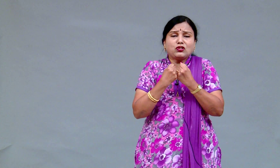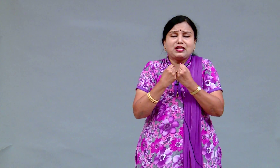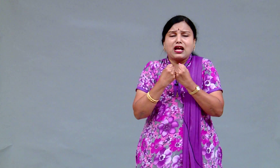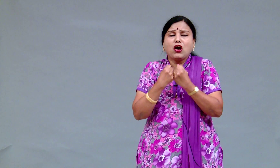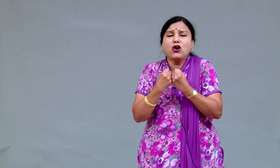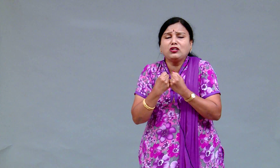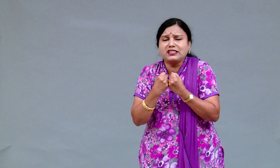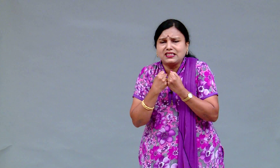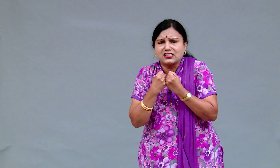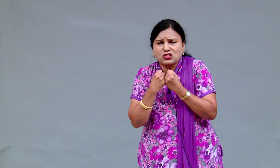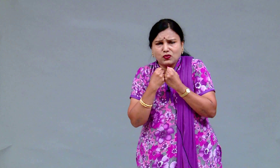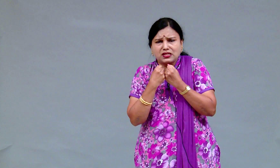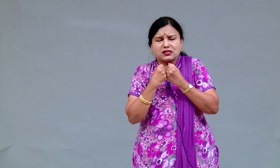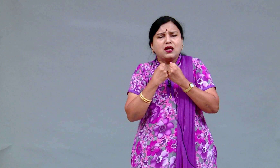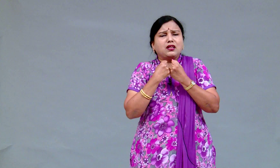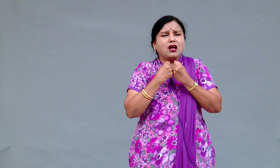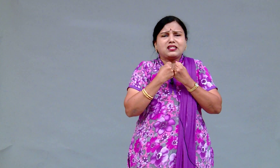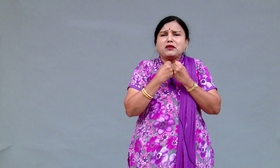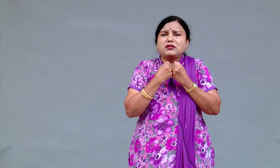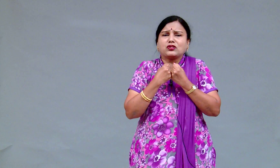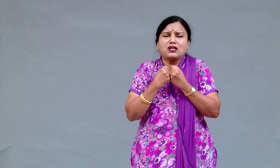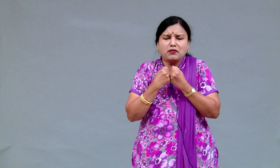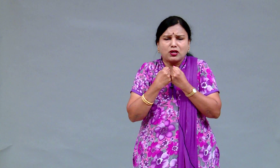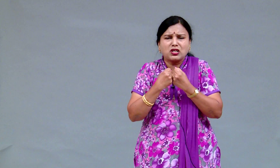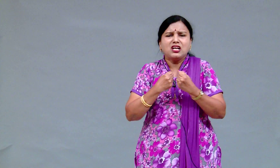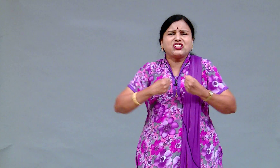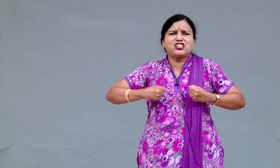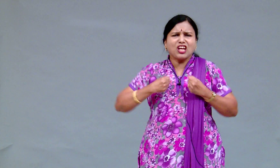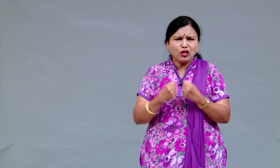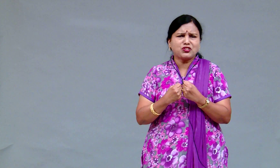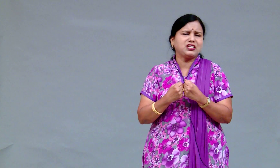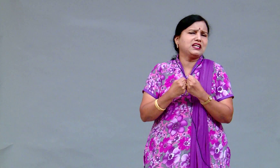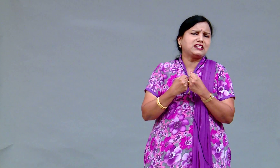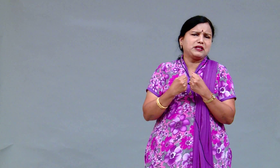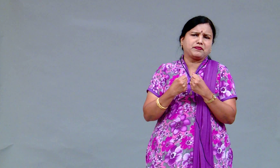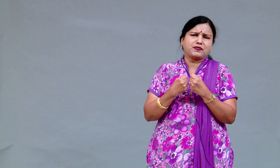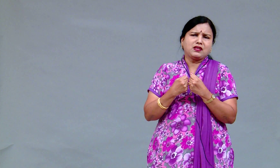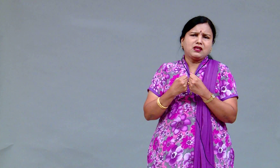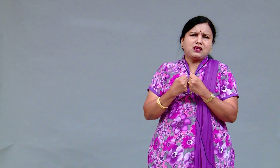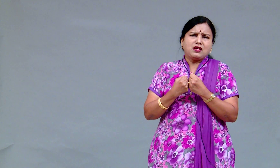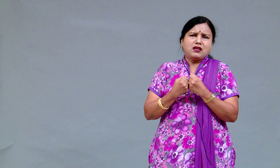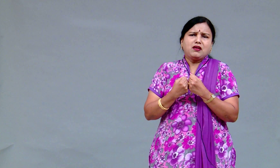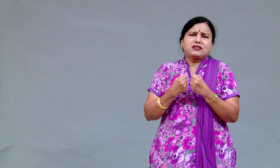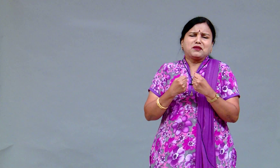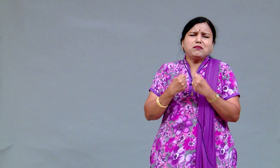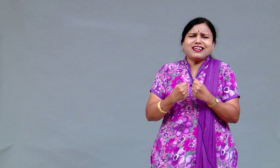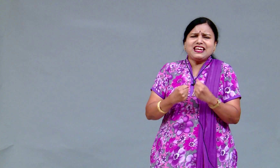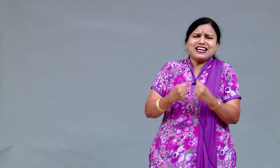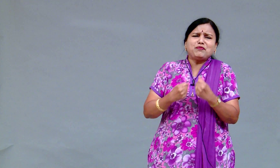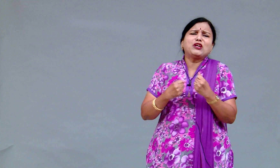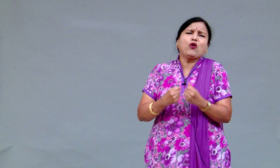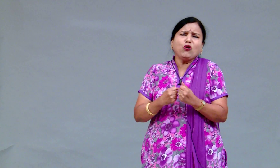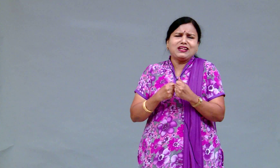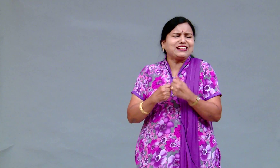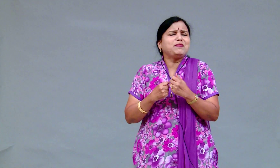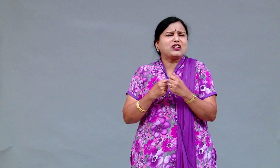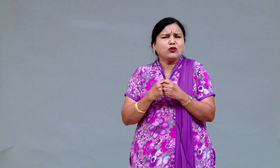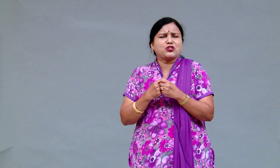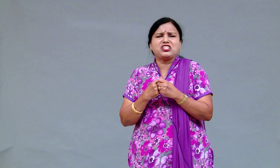there holding the twigs, not able to come out, shouting at him. He said, "Monkey, let me go, let me go." She